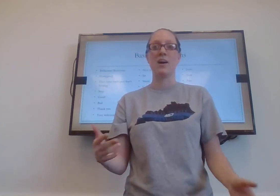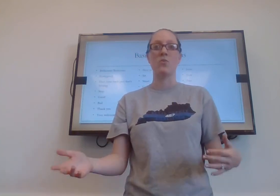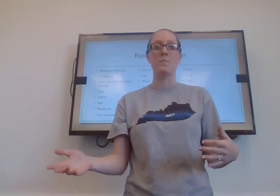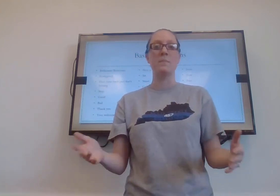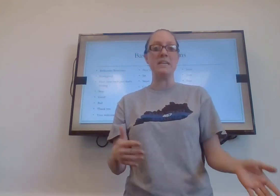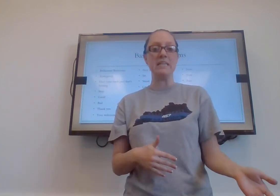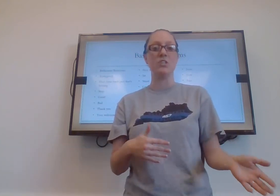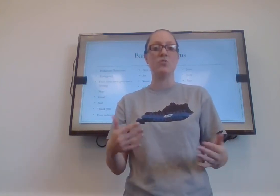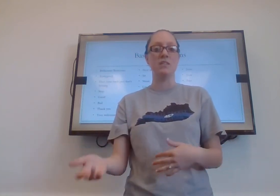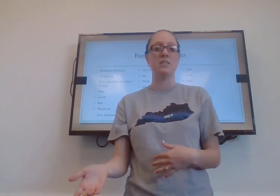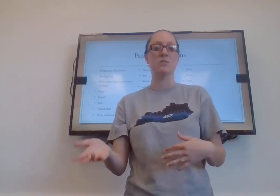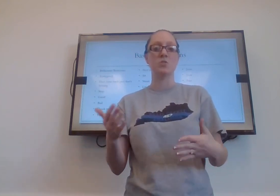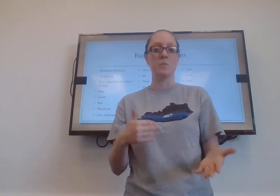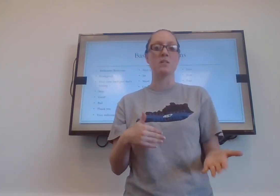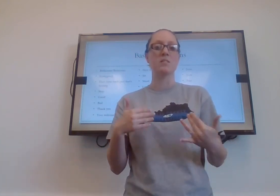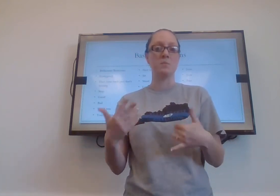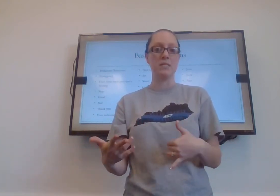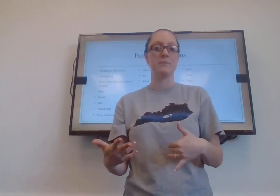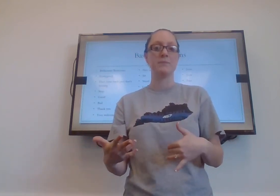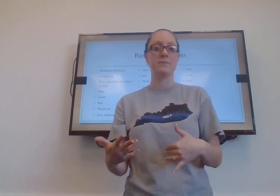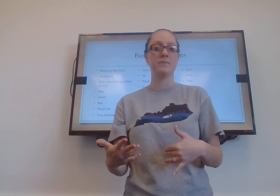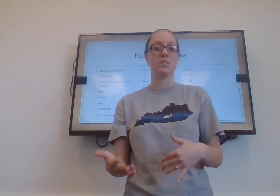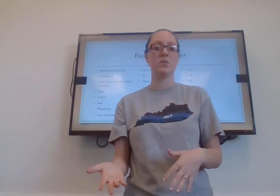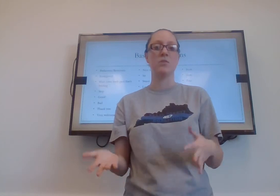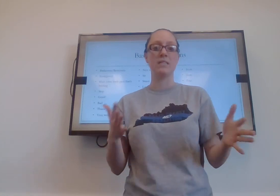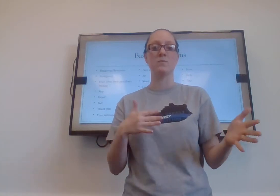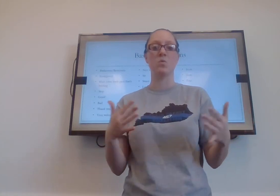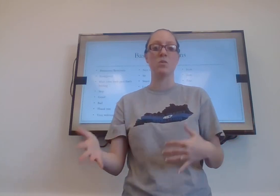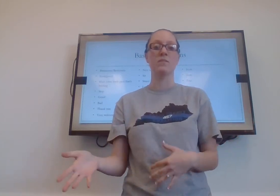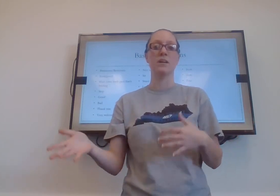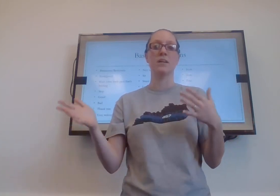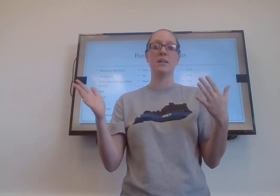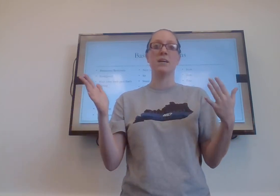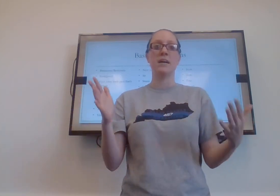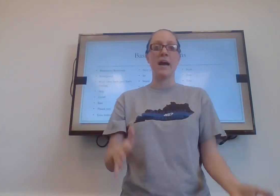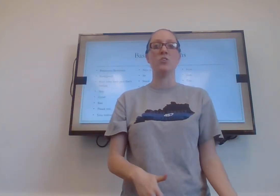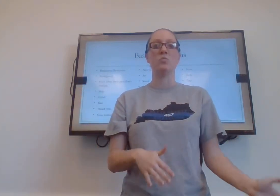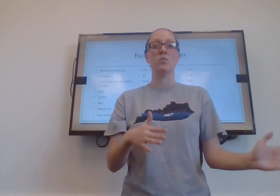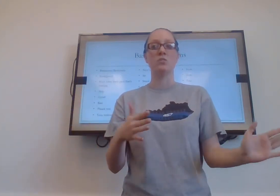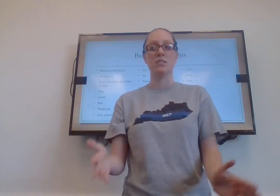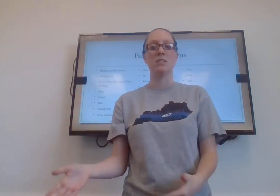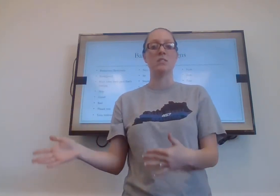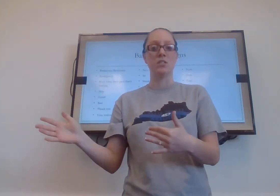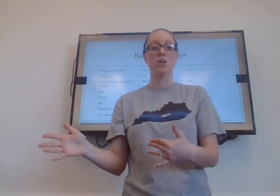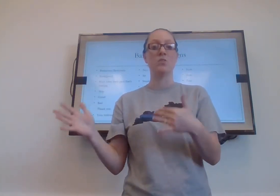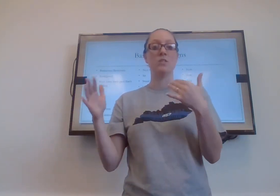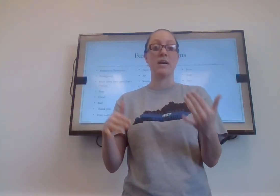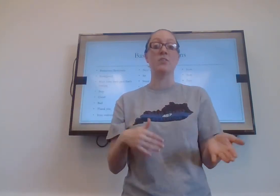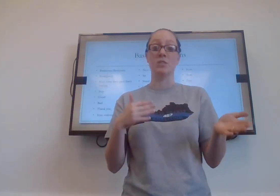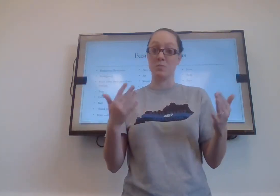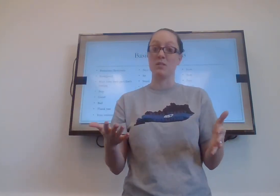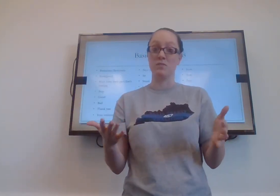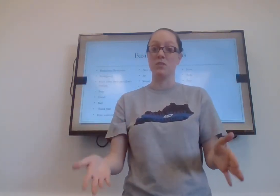how immediate you need the response to be. So that's more of like how you want your sentence to go is how expressive you need to